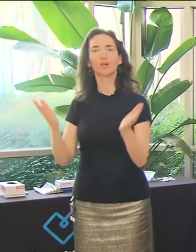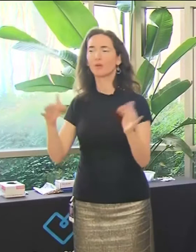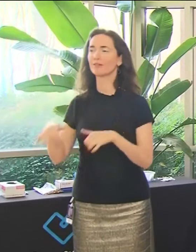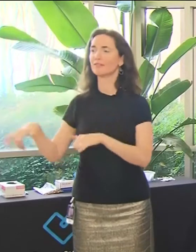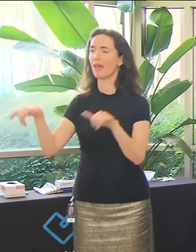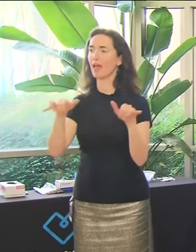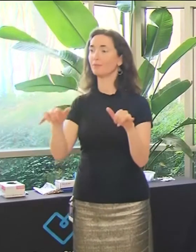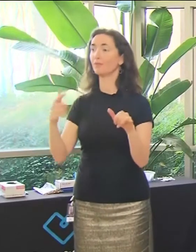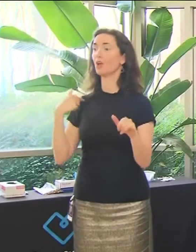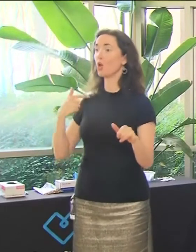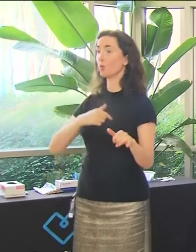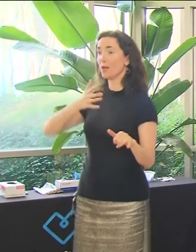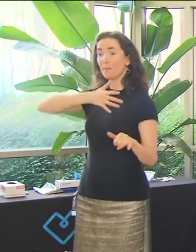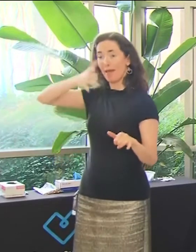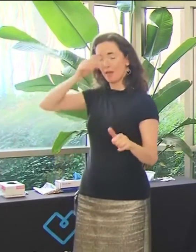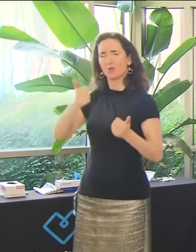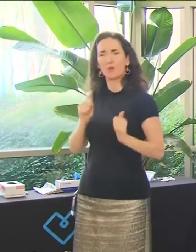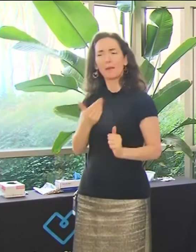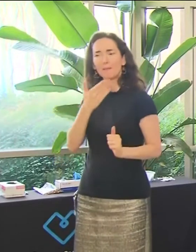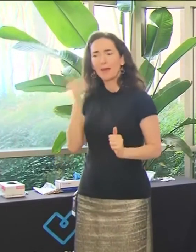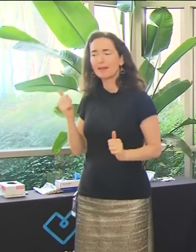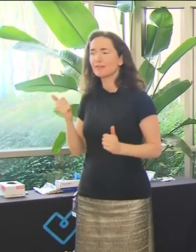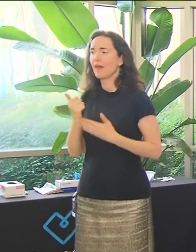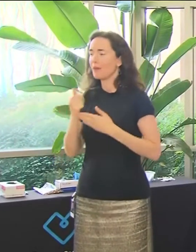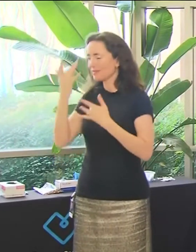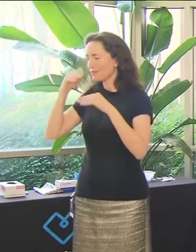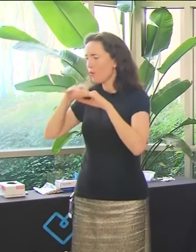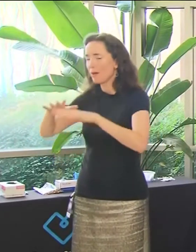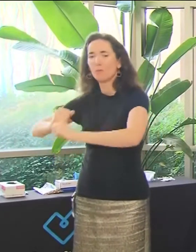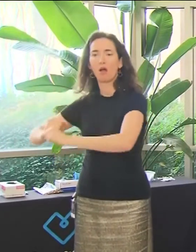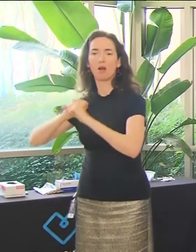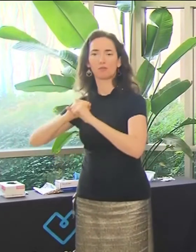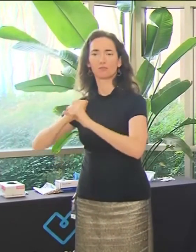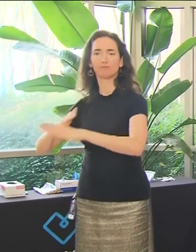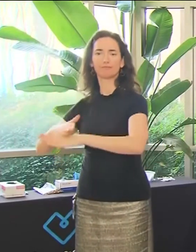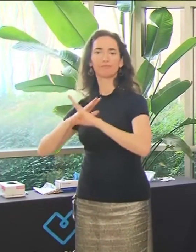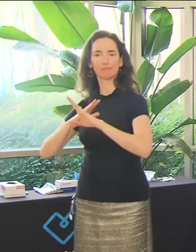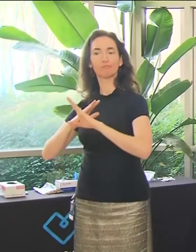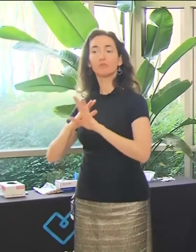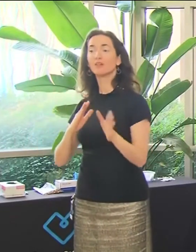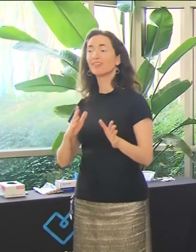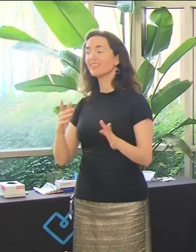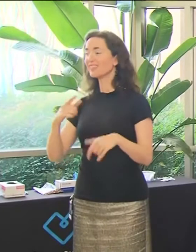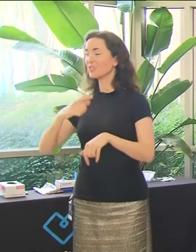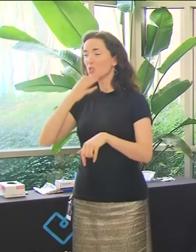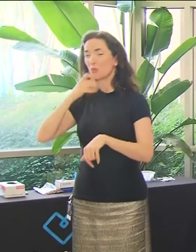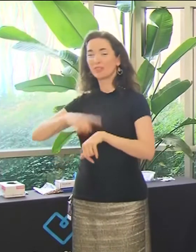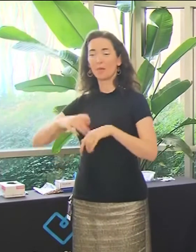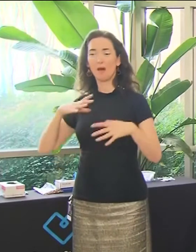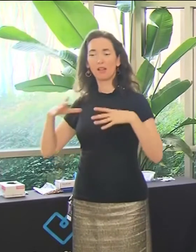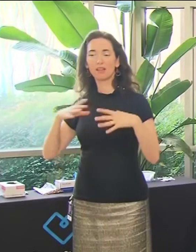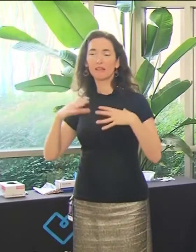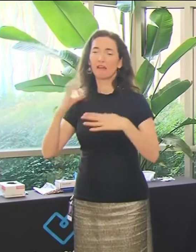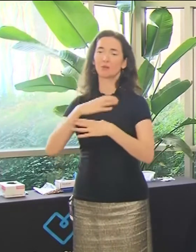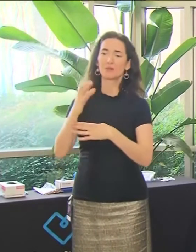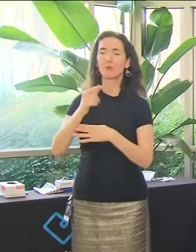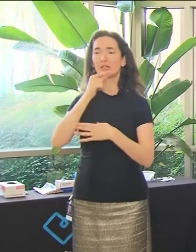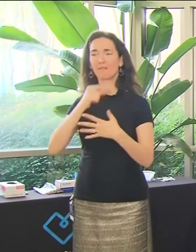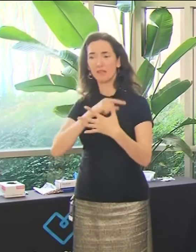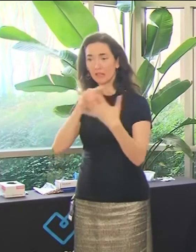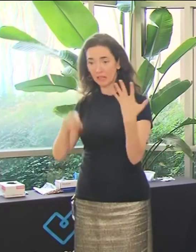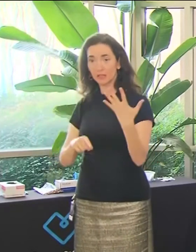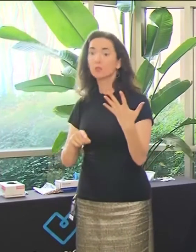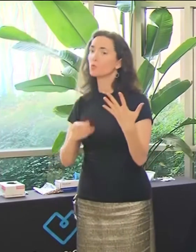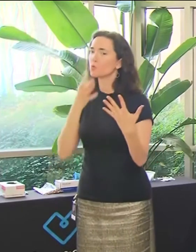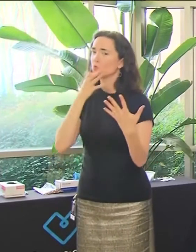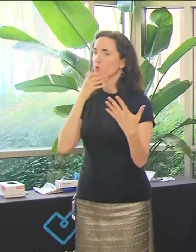we need to do what we can to help prevent the spread of it, especially as we're going into the holiday season, this last quarter of the year. We can do this.